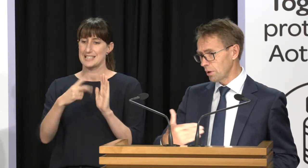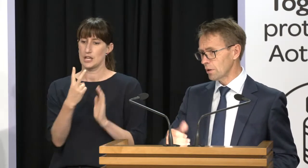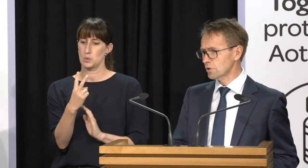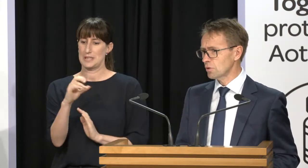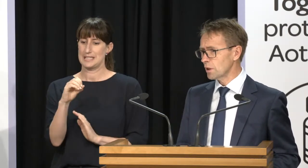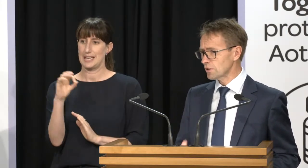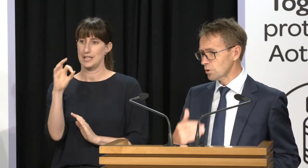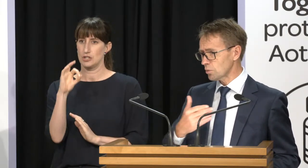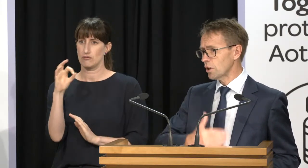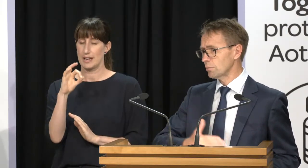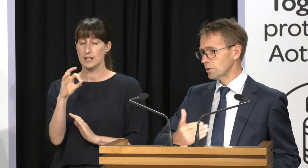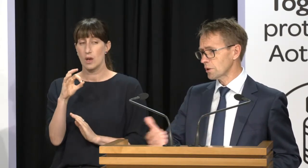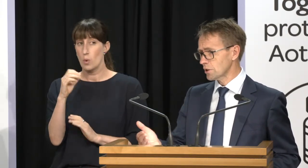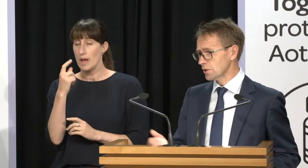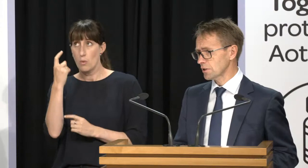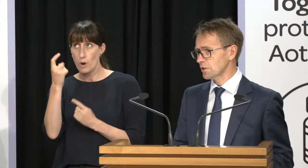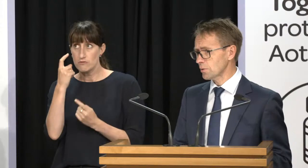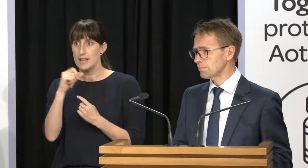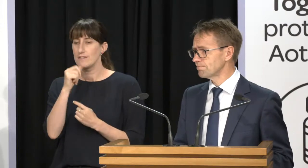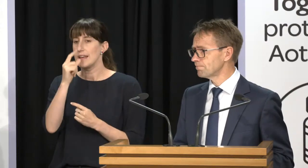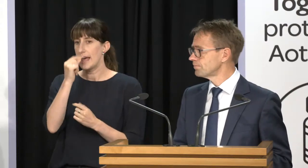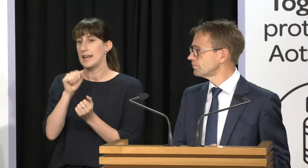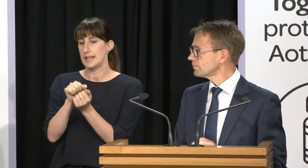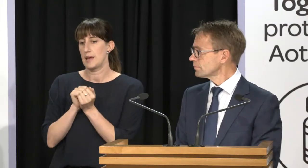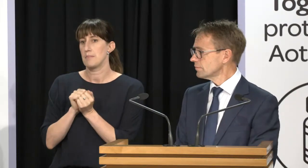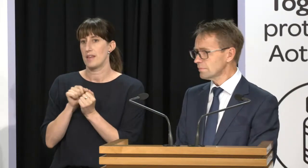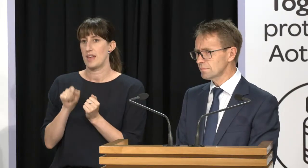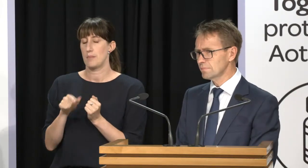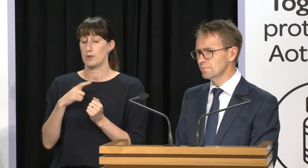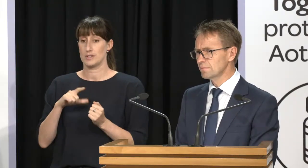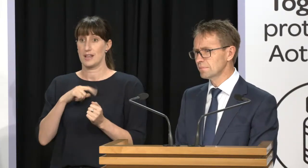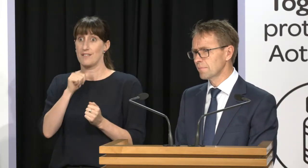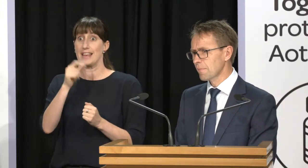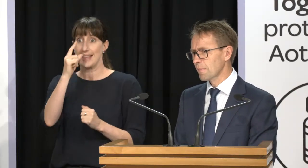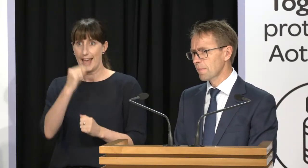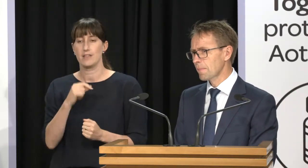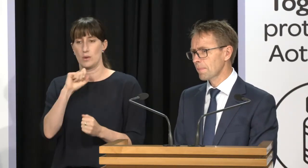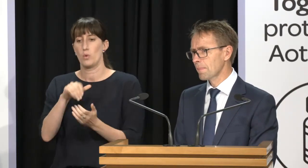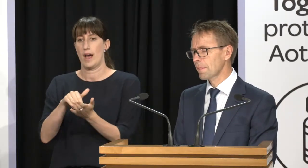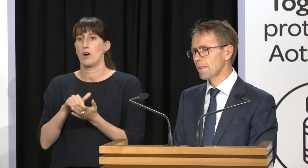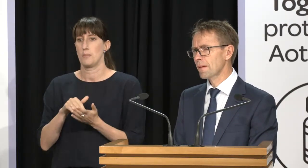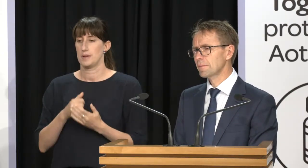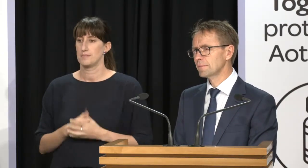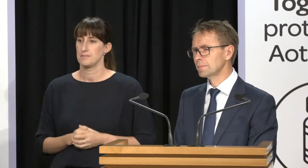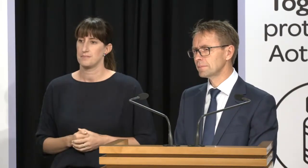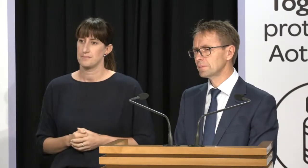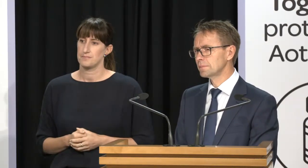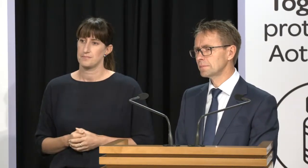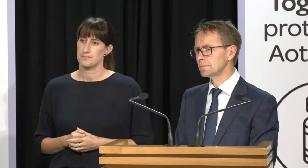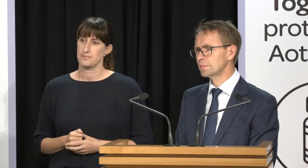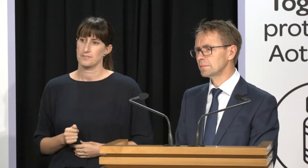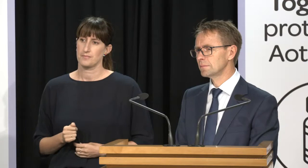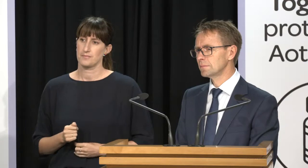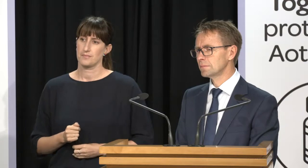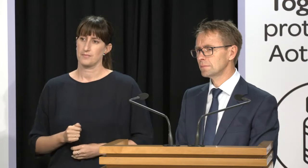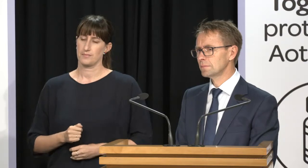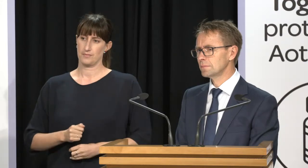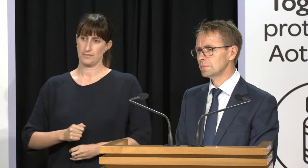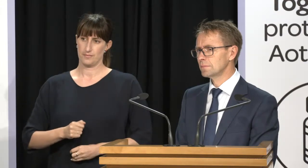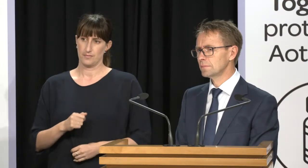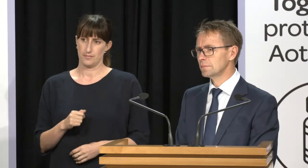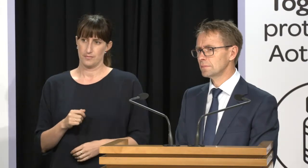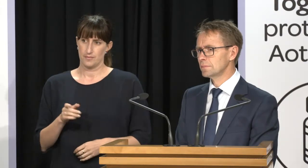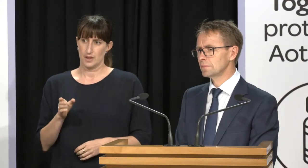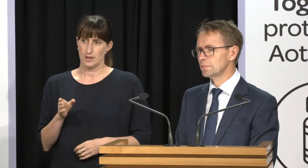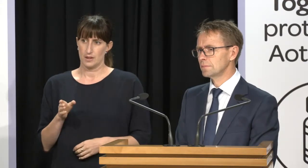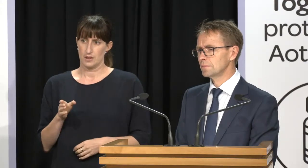for a period of 2 weeks, which will help with the logistics as well. Can you please say when is the first person who's going